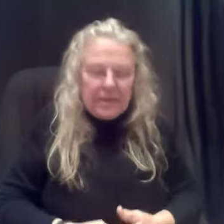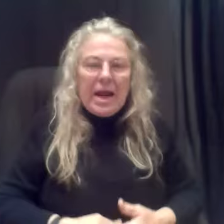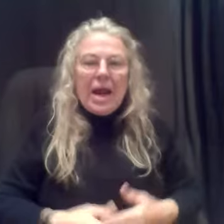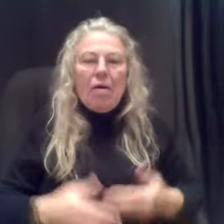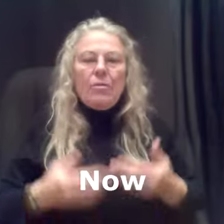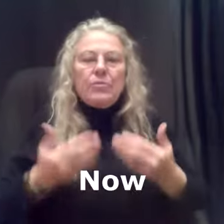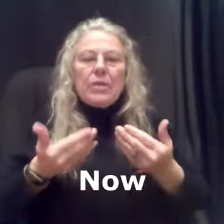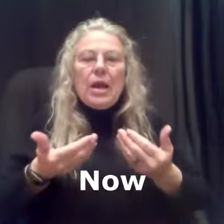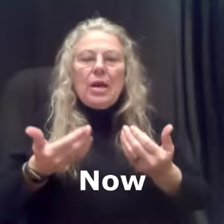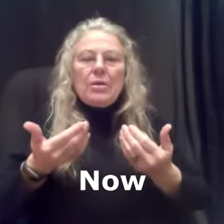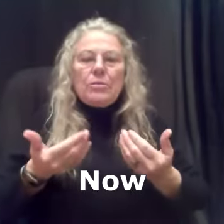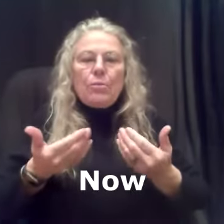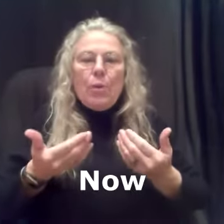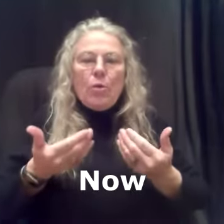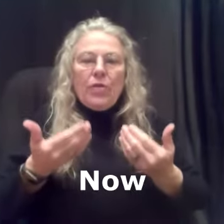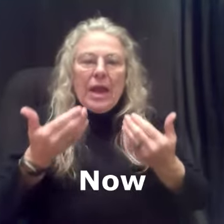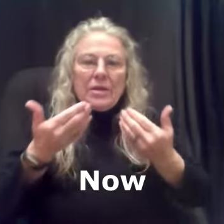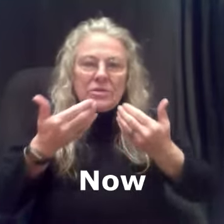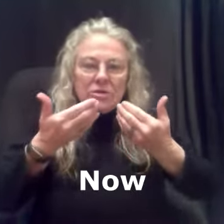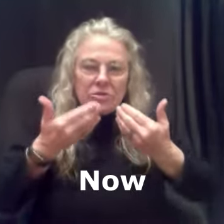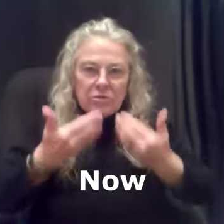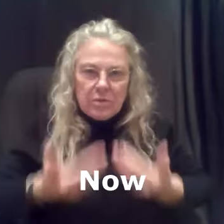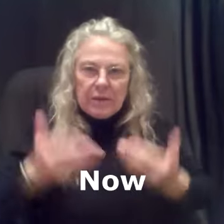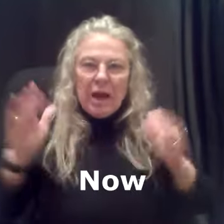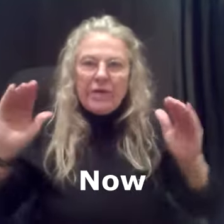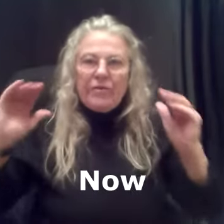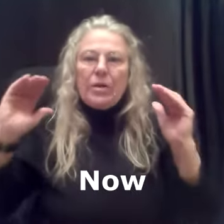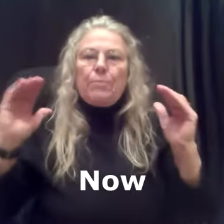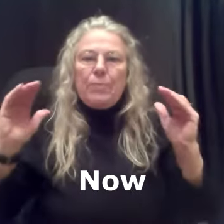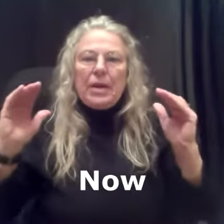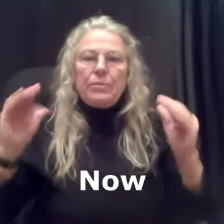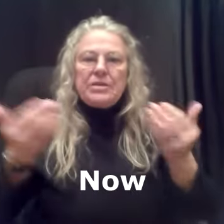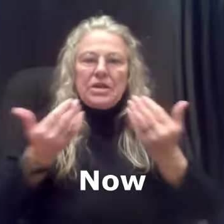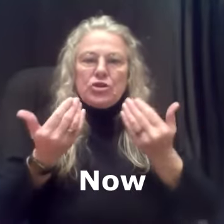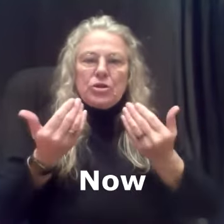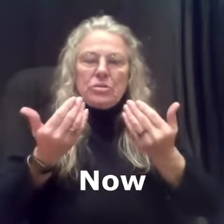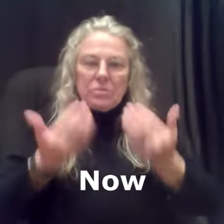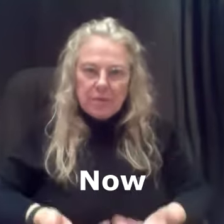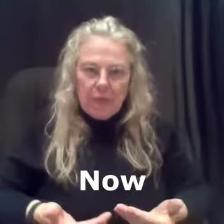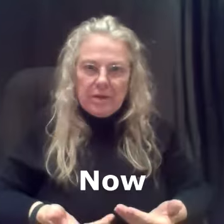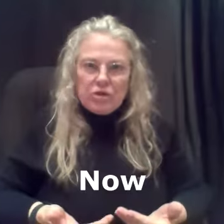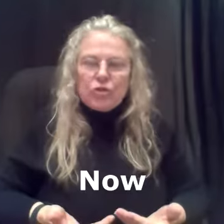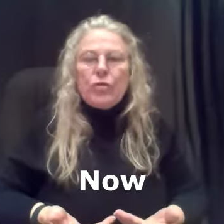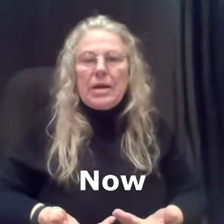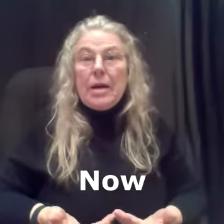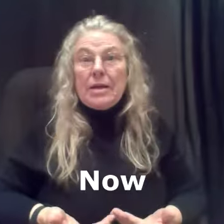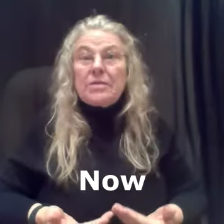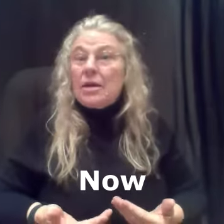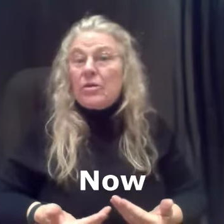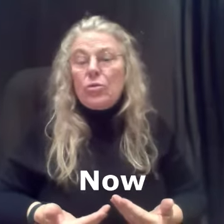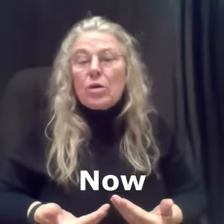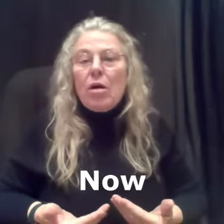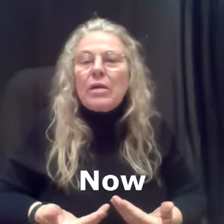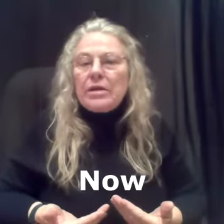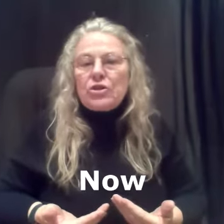Now, both hands kind of in a bent position, coming straight down. It's like you were calling a child.